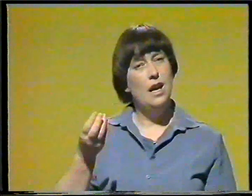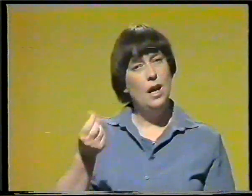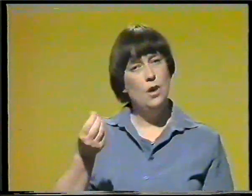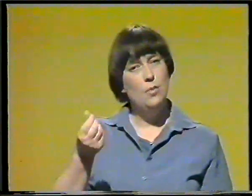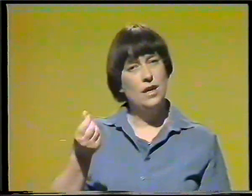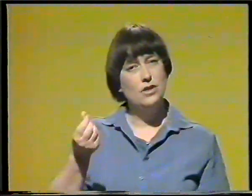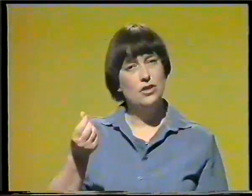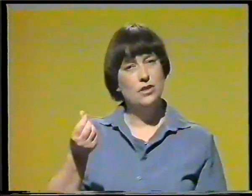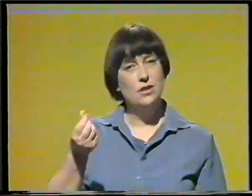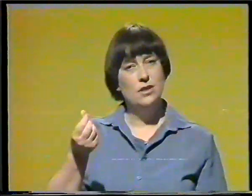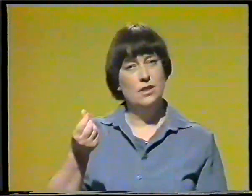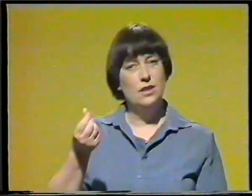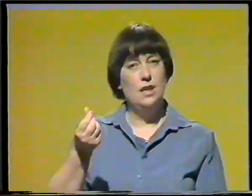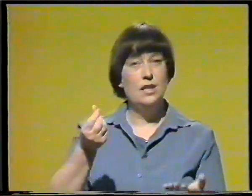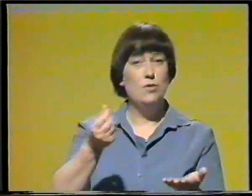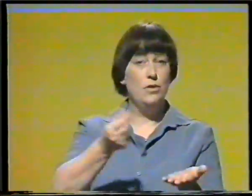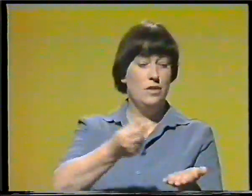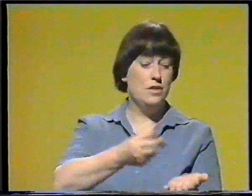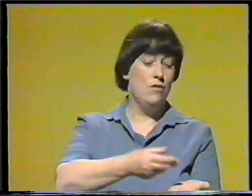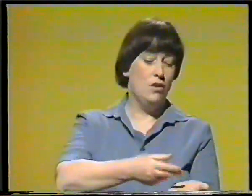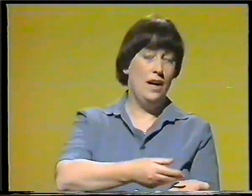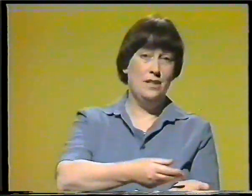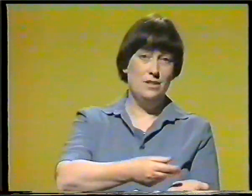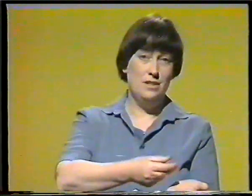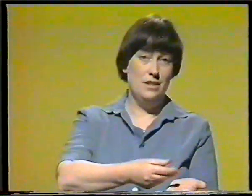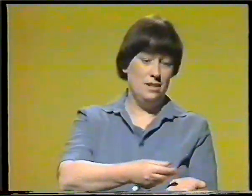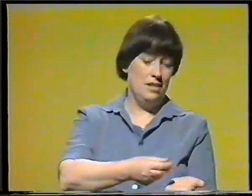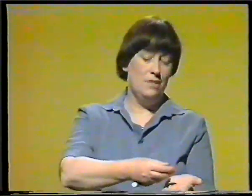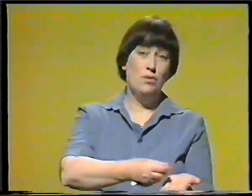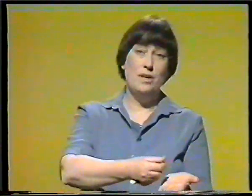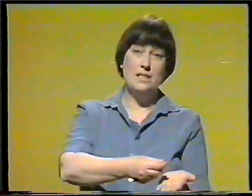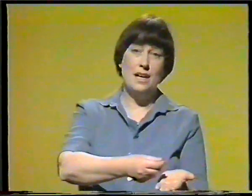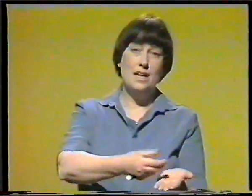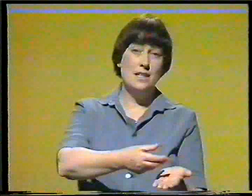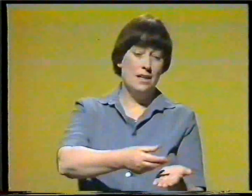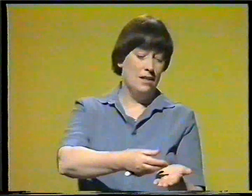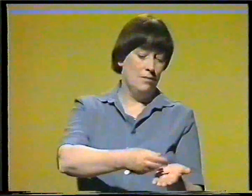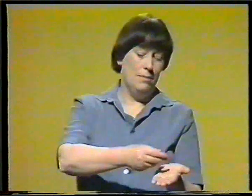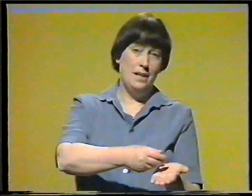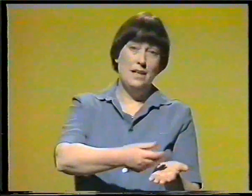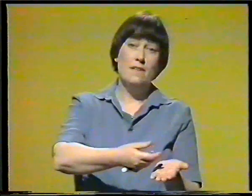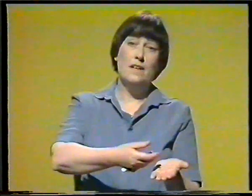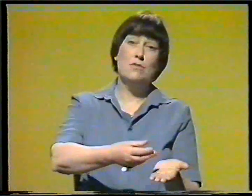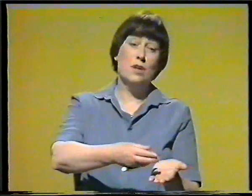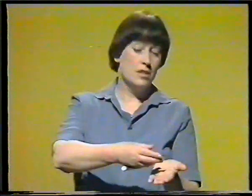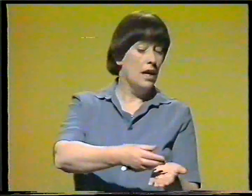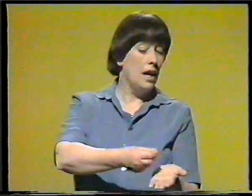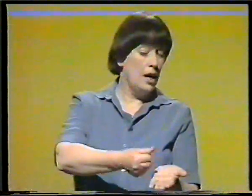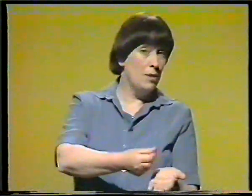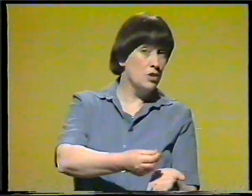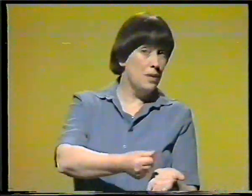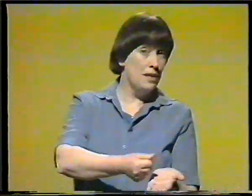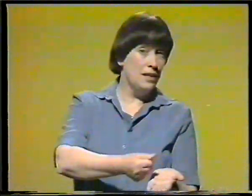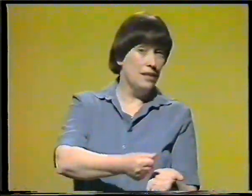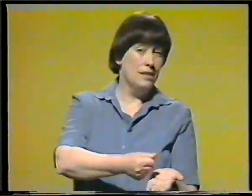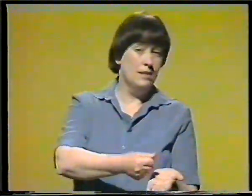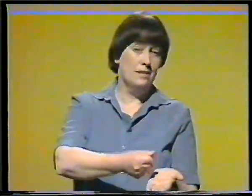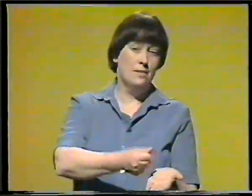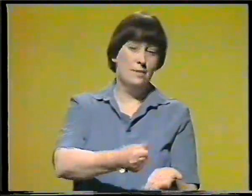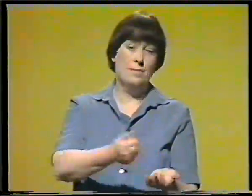How much? And if you put this over your hand as if you were indicating money, then you've got how much money?